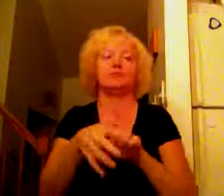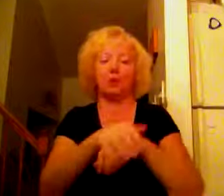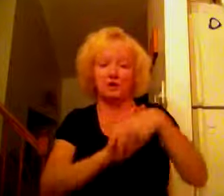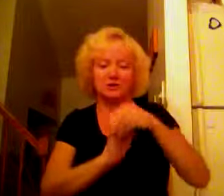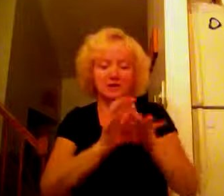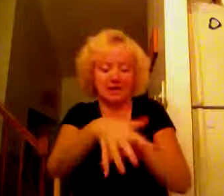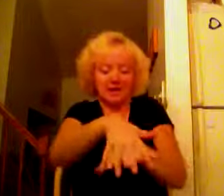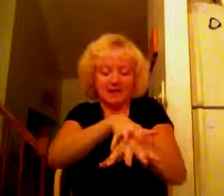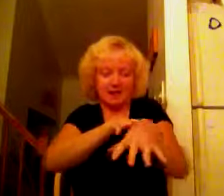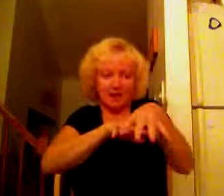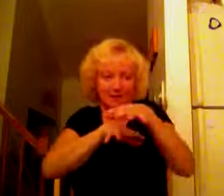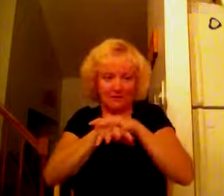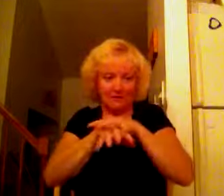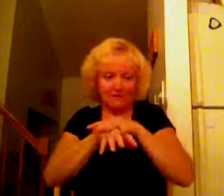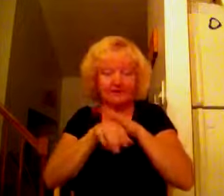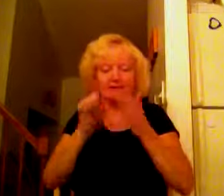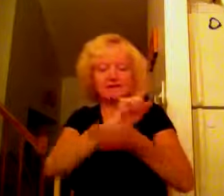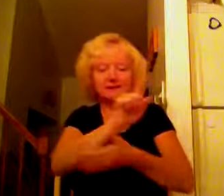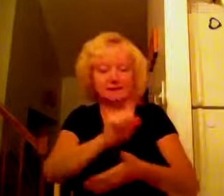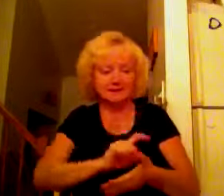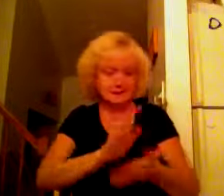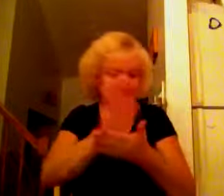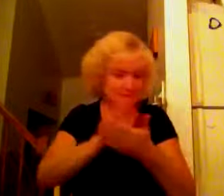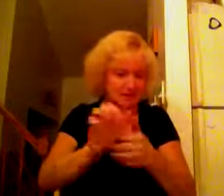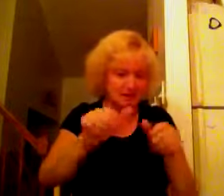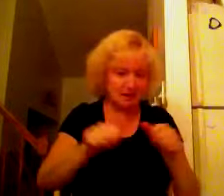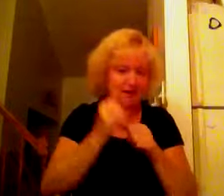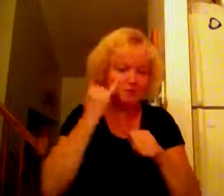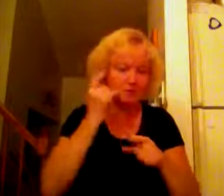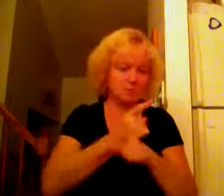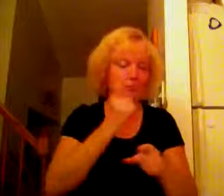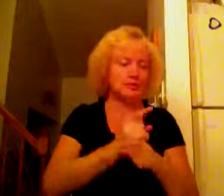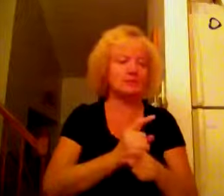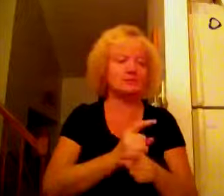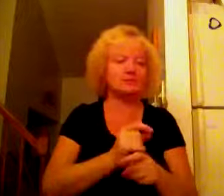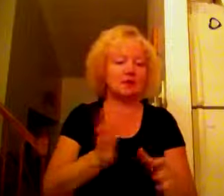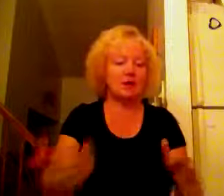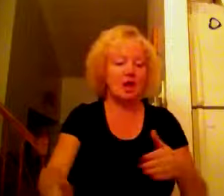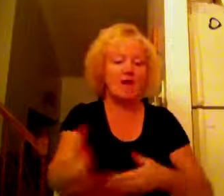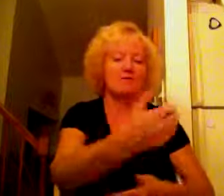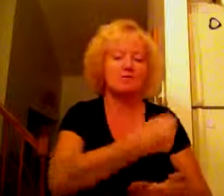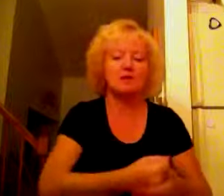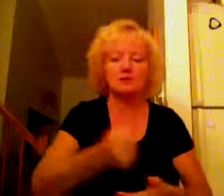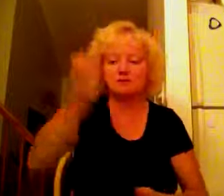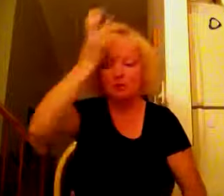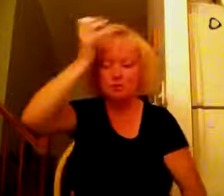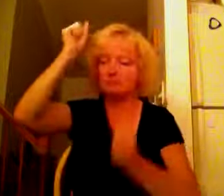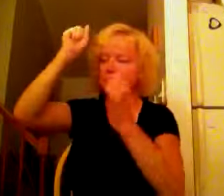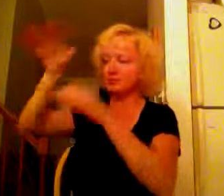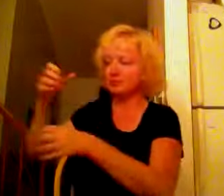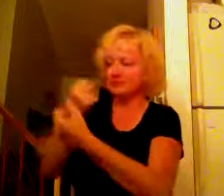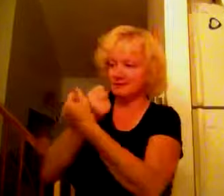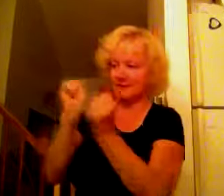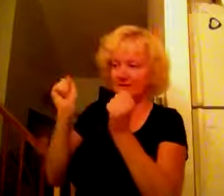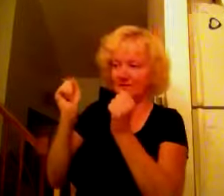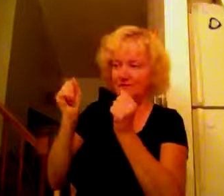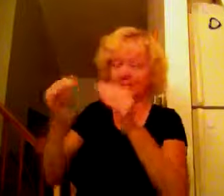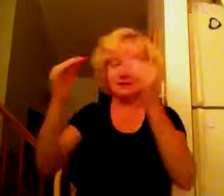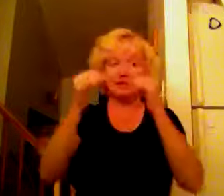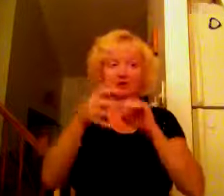if appropriate. Dispose of the materials safely, then wash your hands again. By following this standard